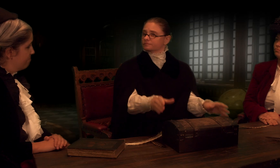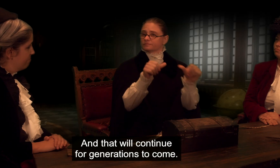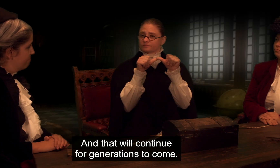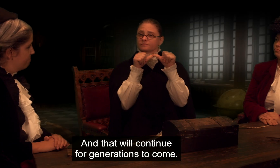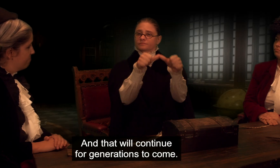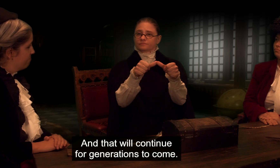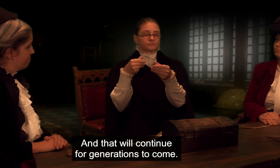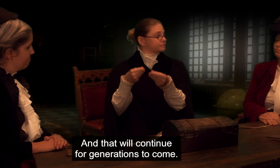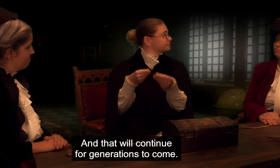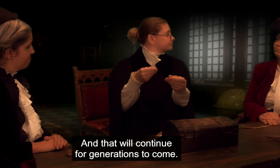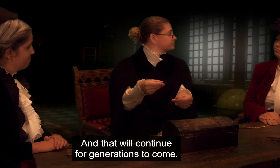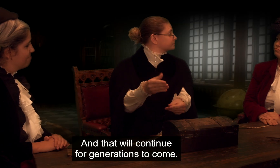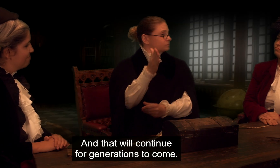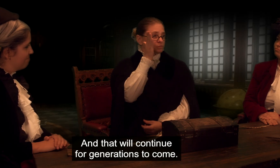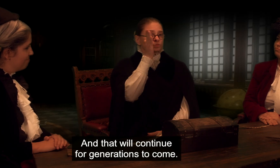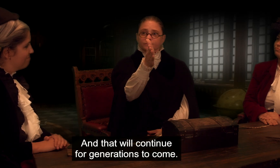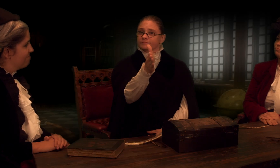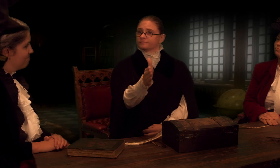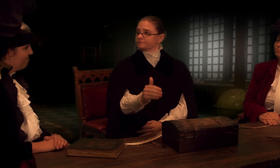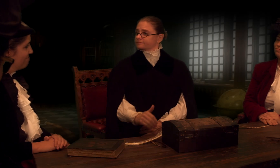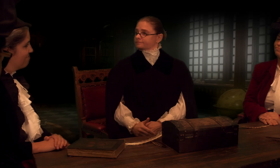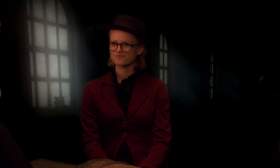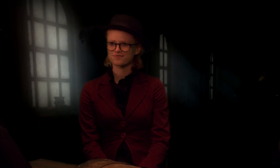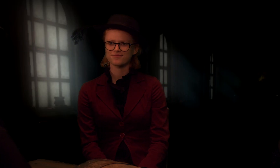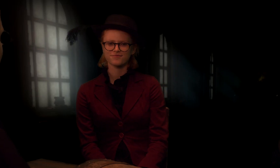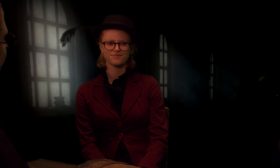And that will continue for generations to come.